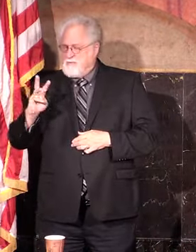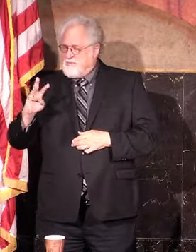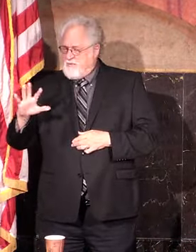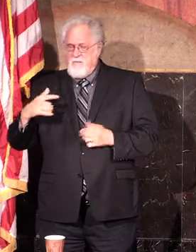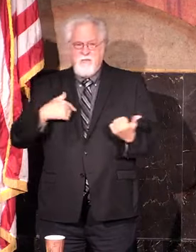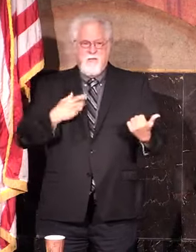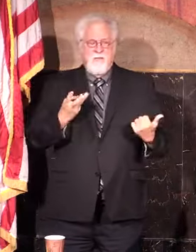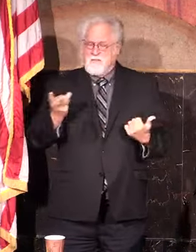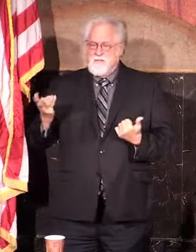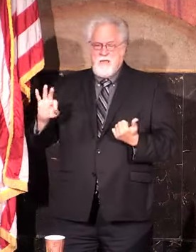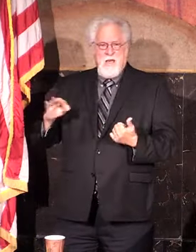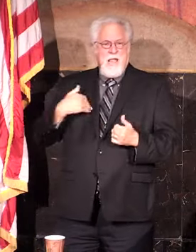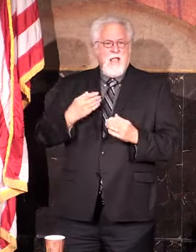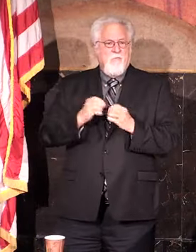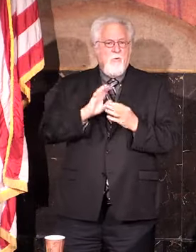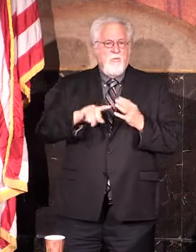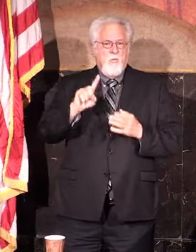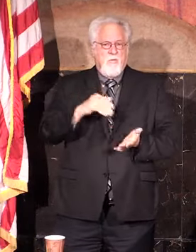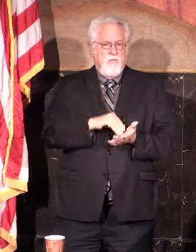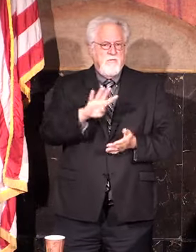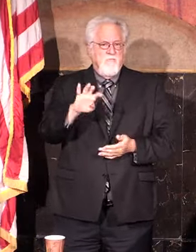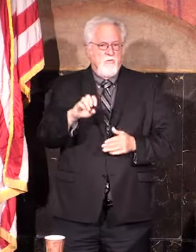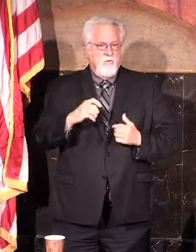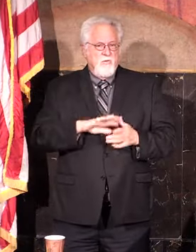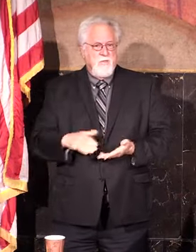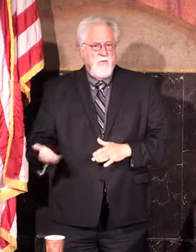69, we had over 1,400 deaths.